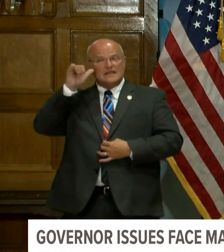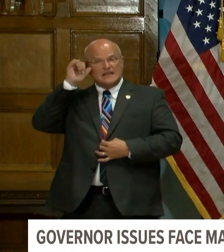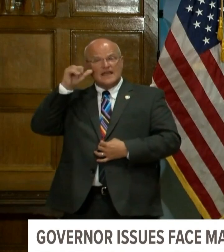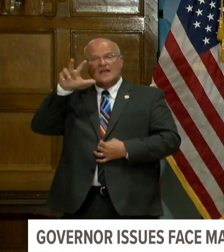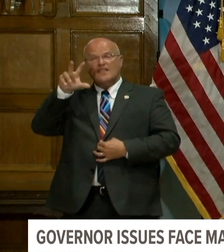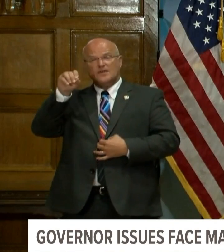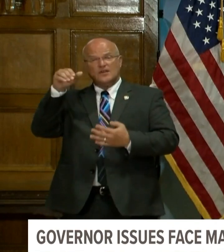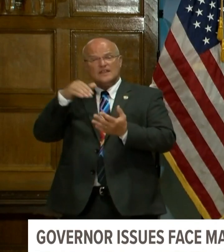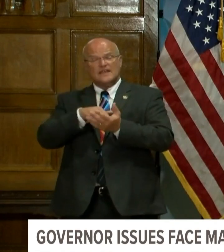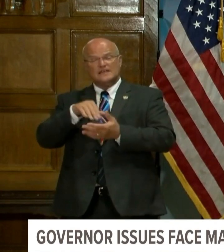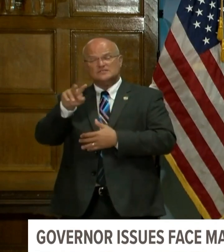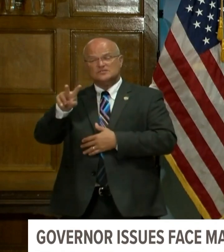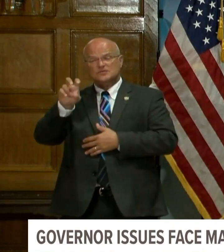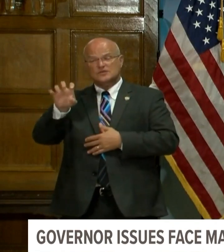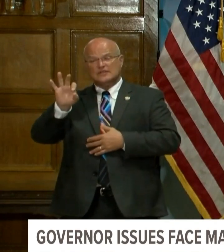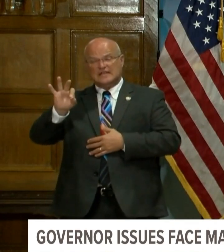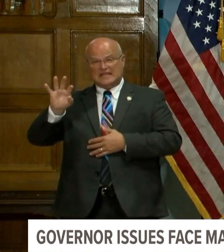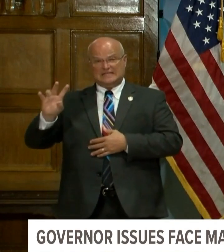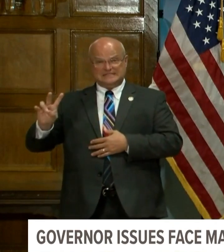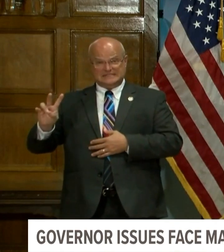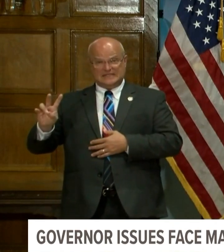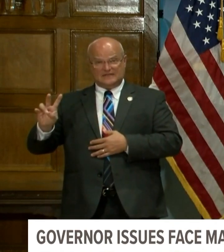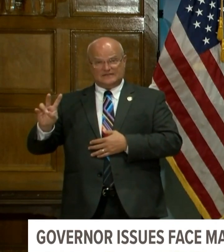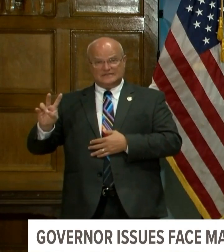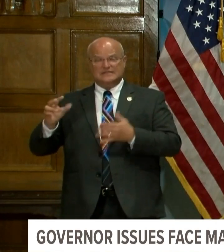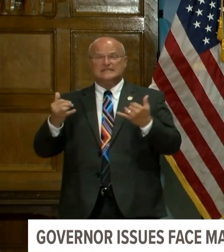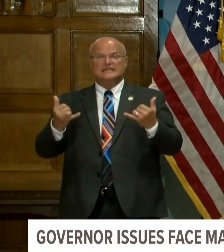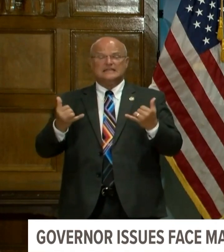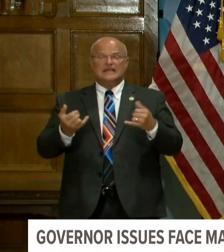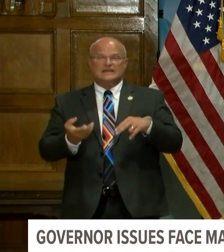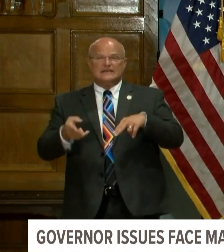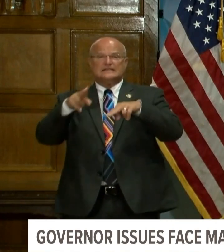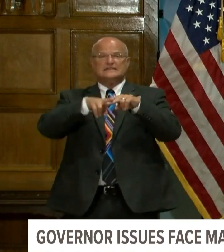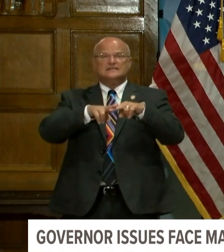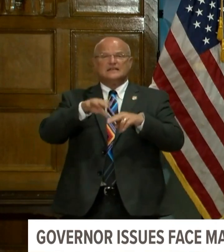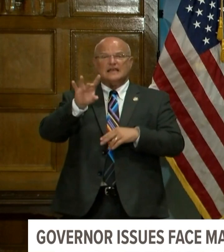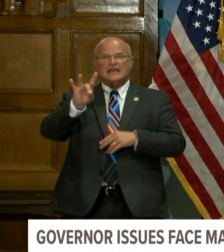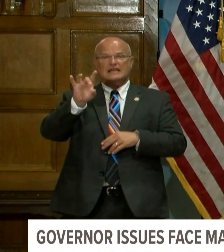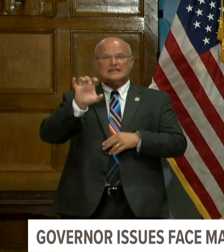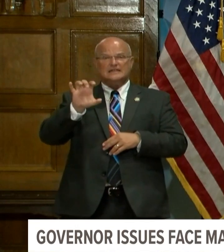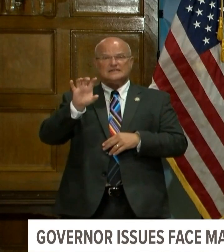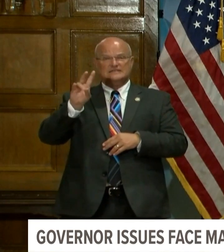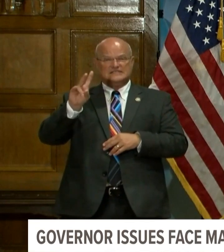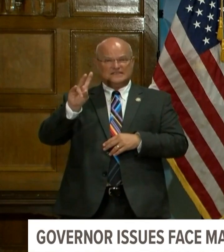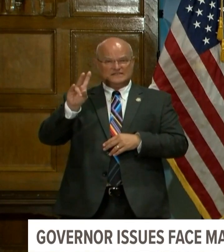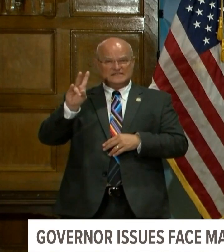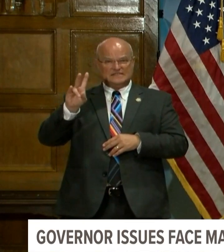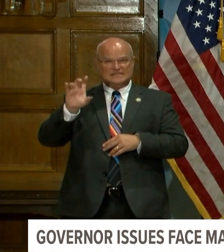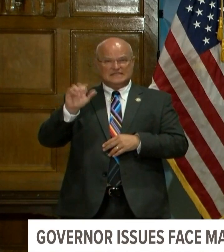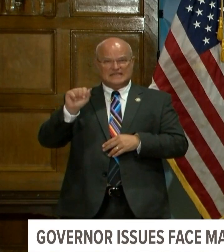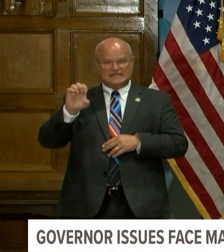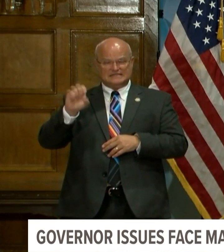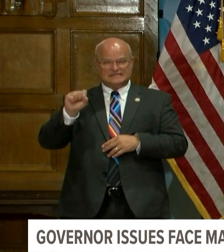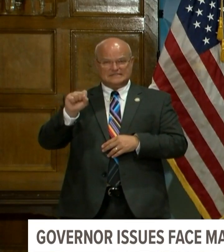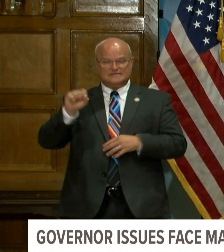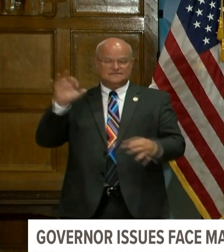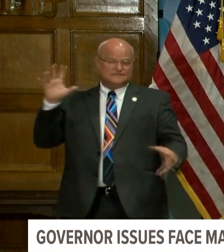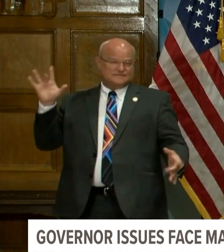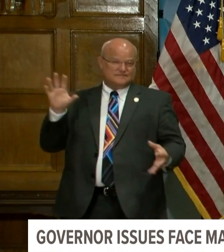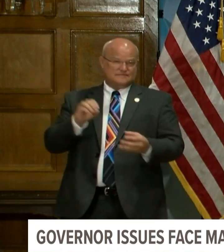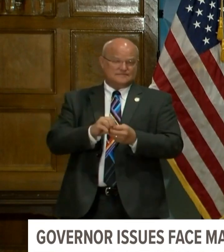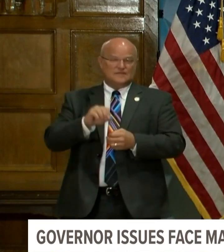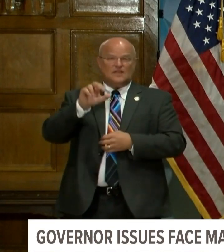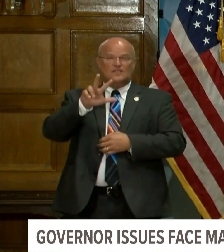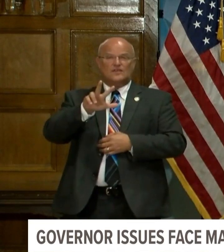had 30,297 cases. Today we have an additional 817 cases. Brings us